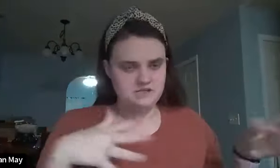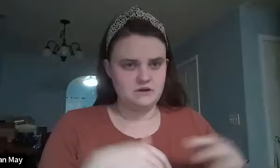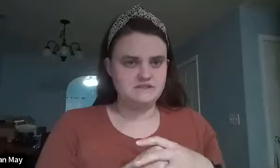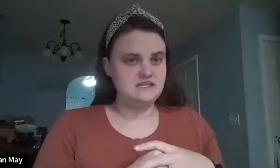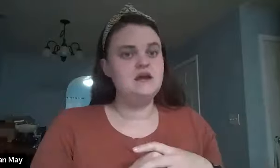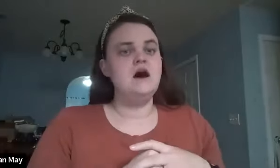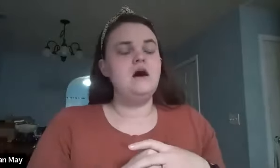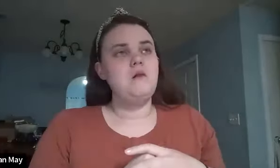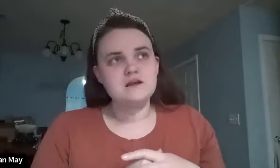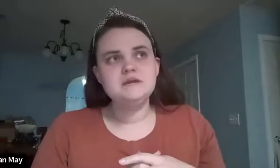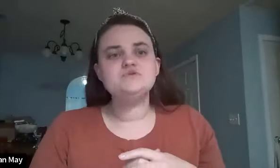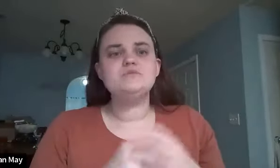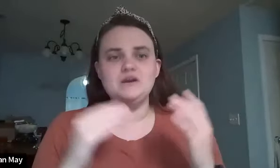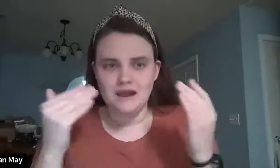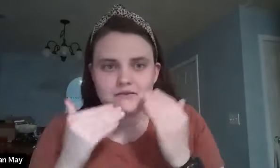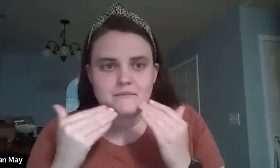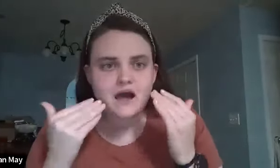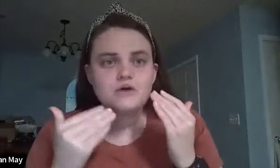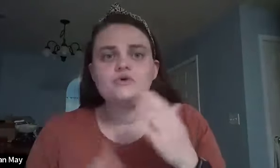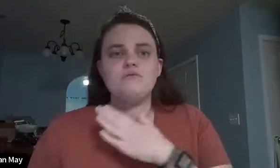as what I've seen. A lot of people's will be around the mouth or